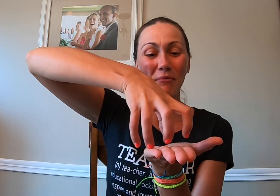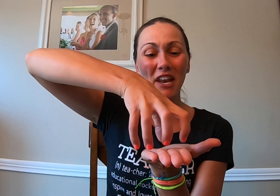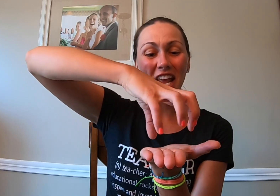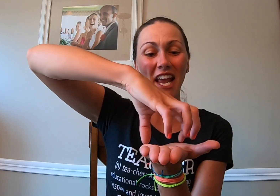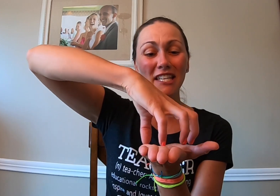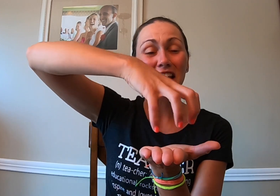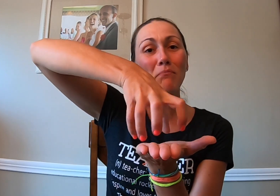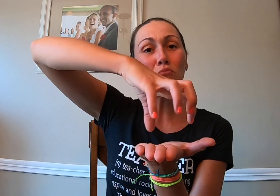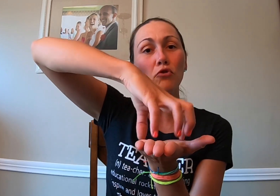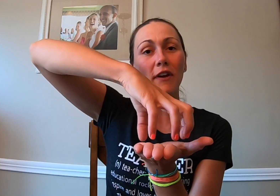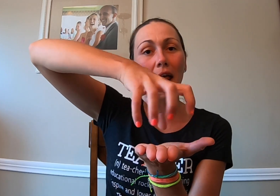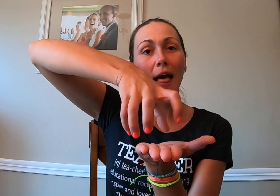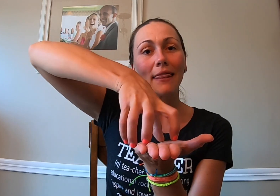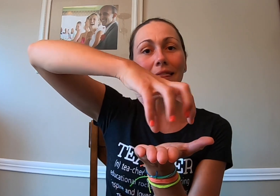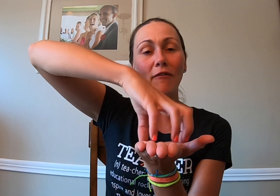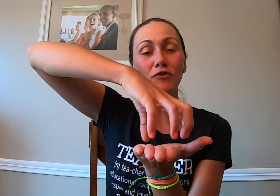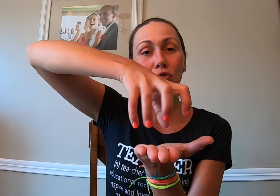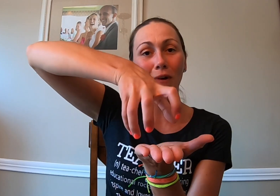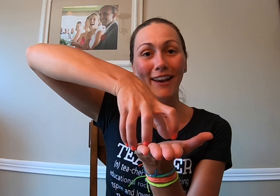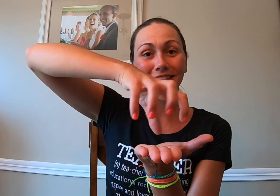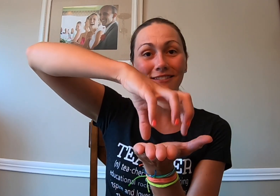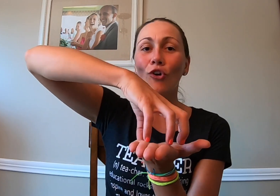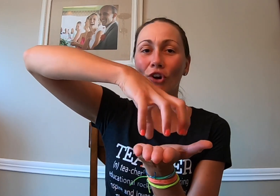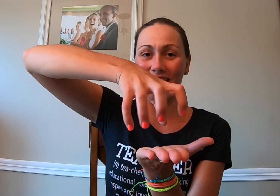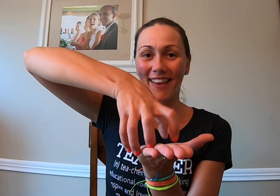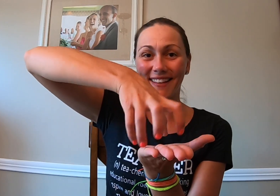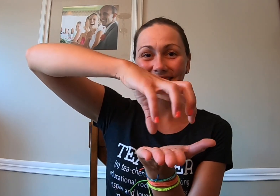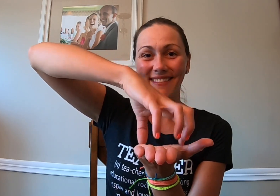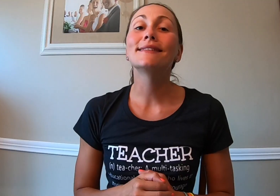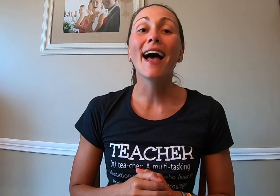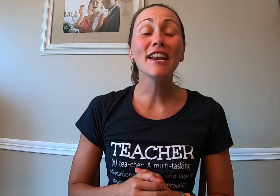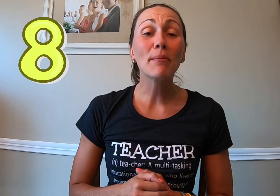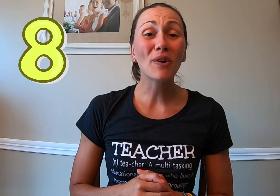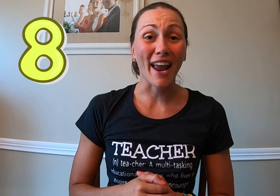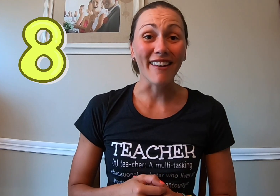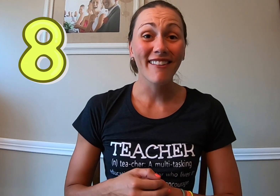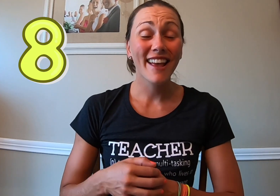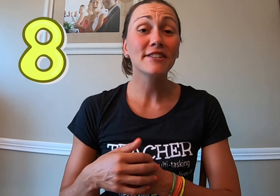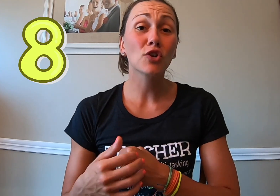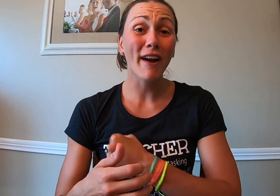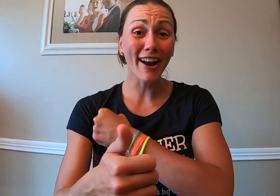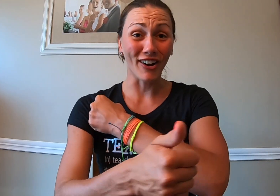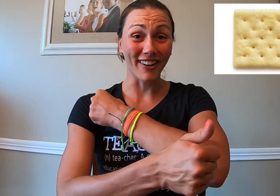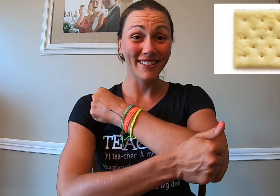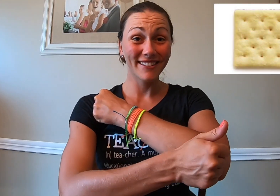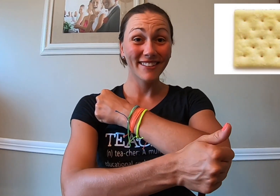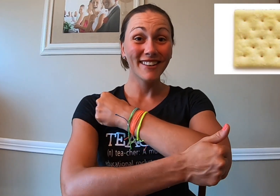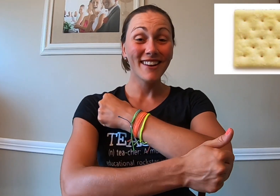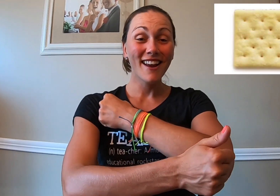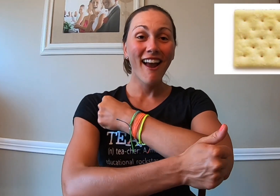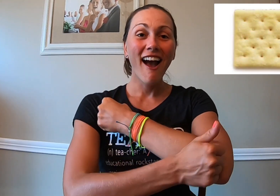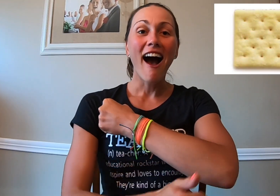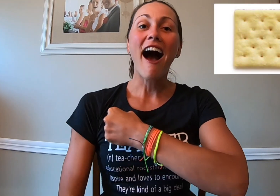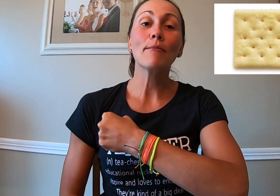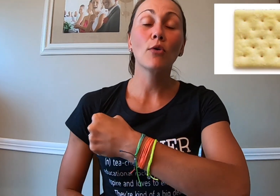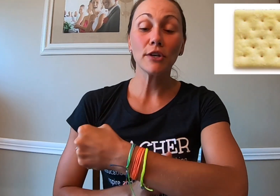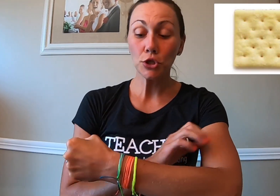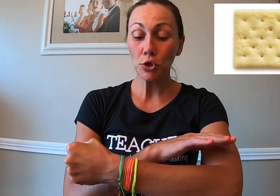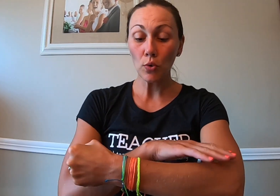non-dominant hand and move it left to right. Cookie. Sign number 8 is cracker. I'm going to